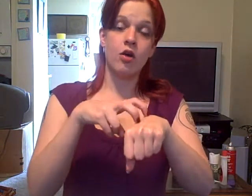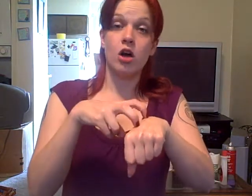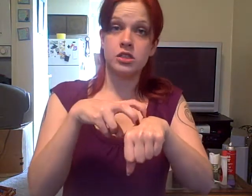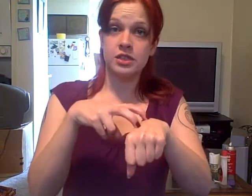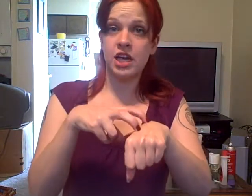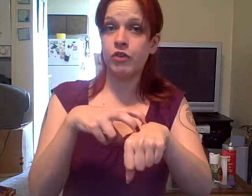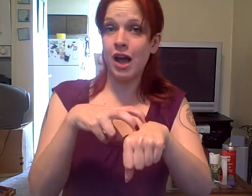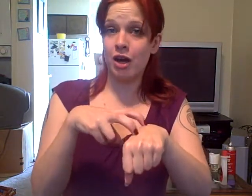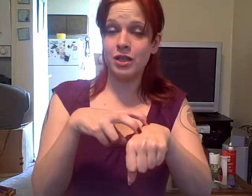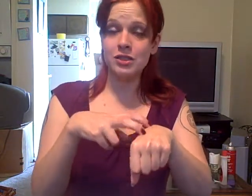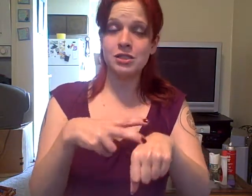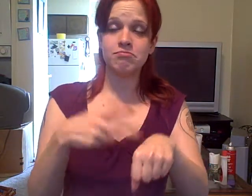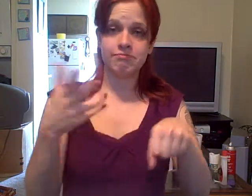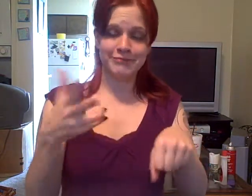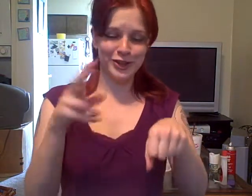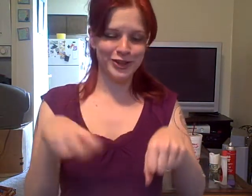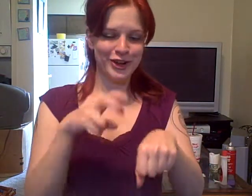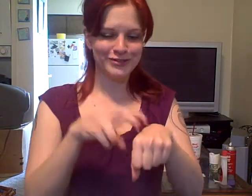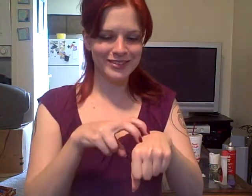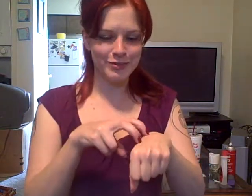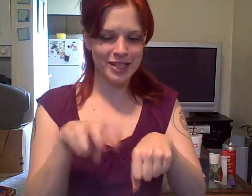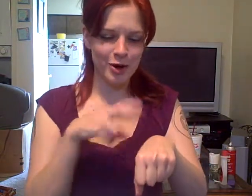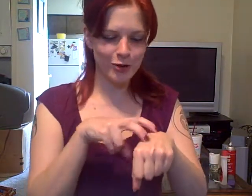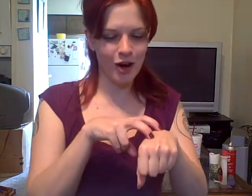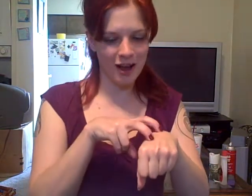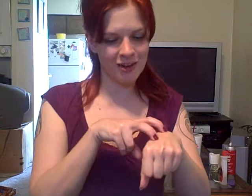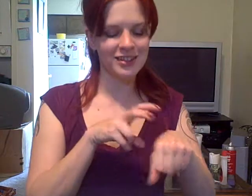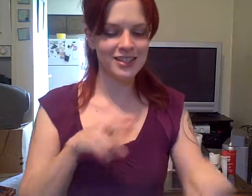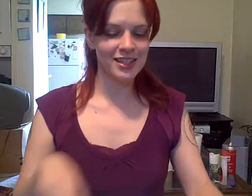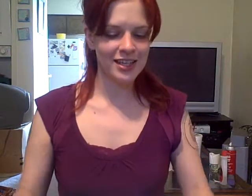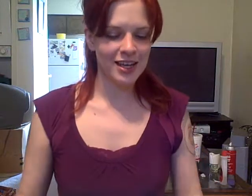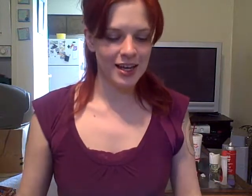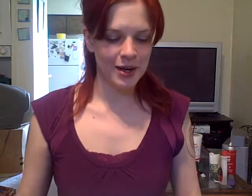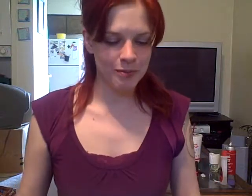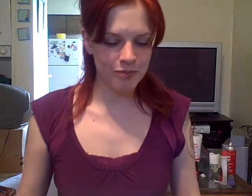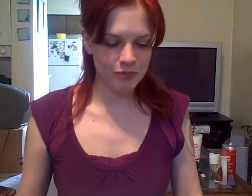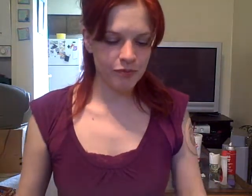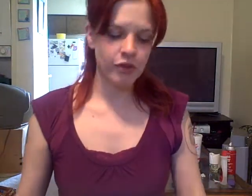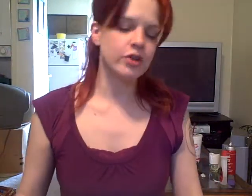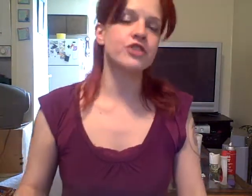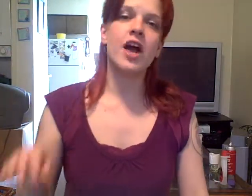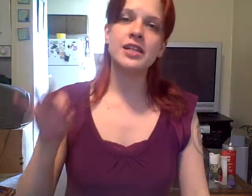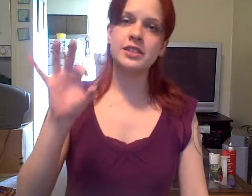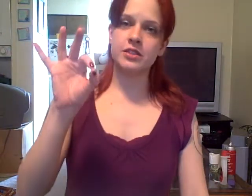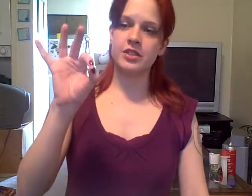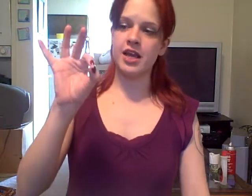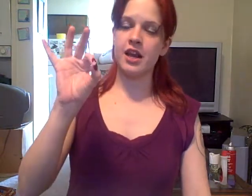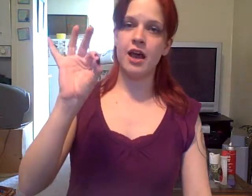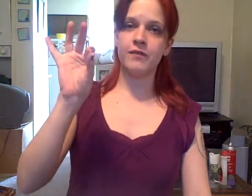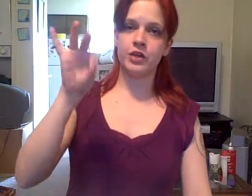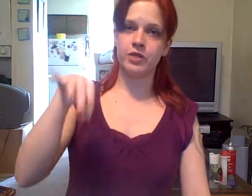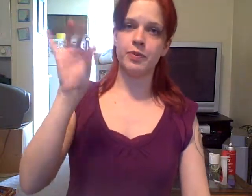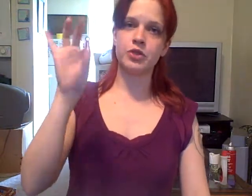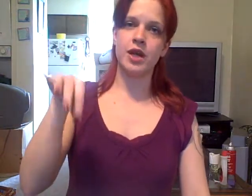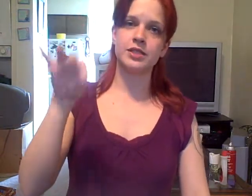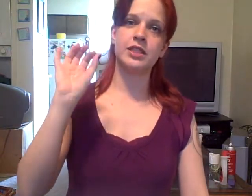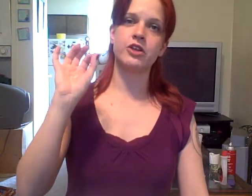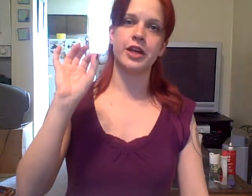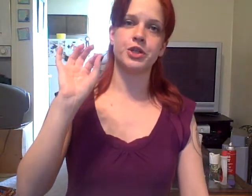Also the sign for Ireland, so you know, potato or Ireland. French fries, you take an F and you dip it twice in your ketchup.